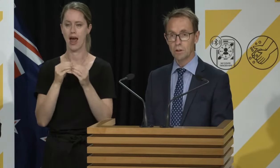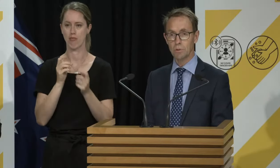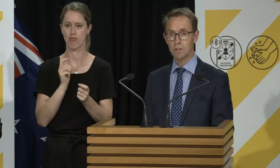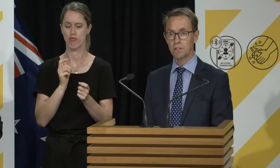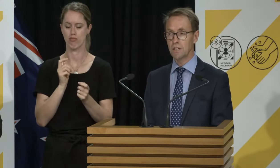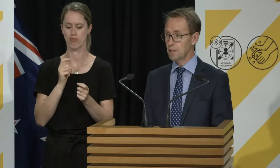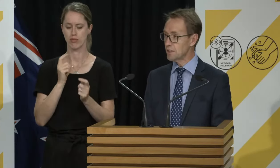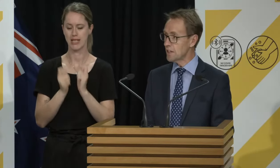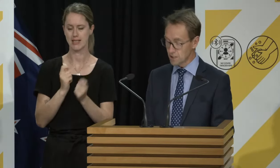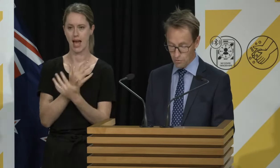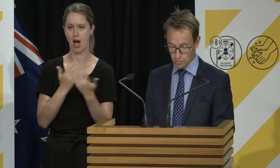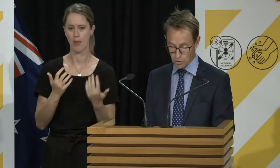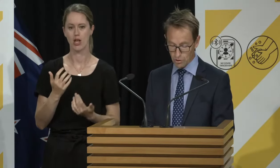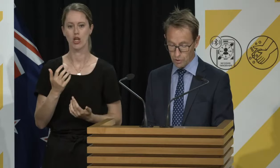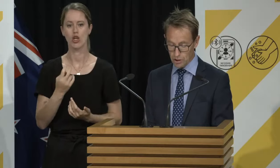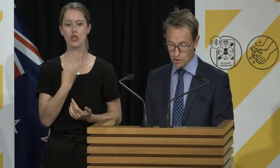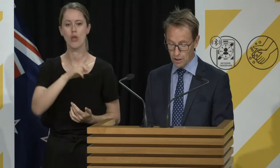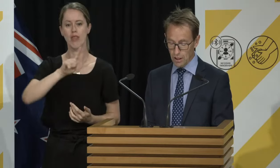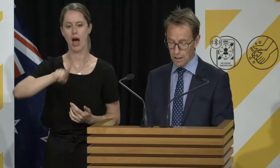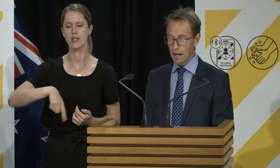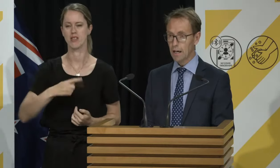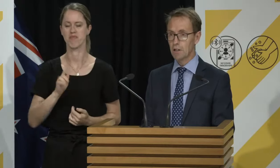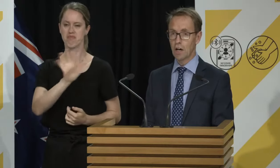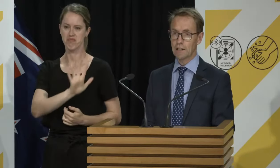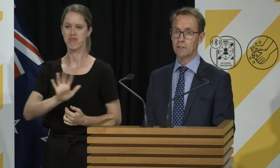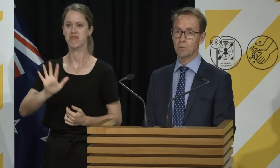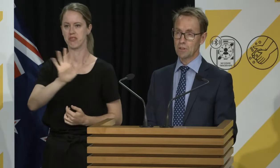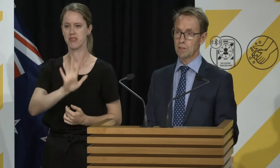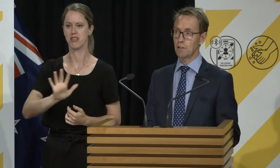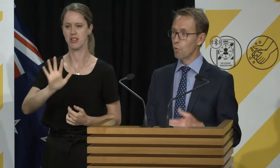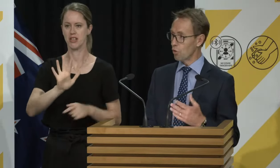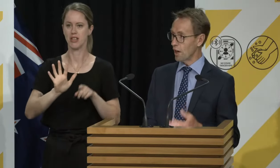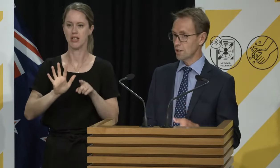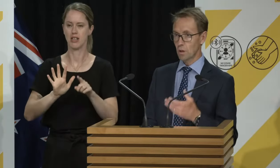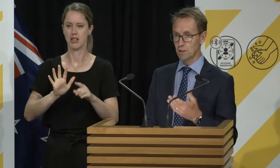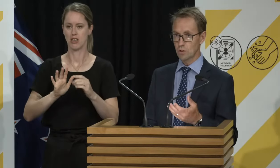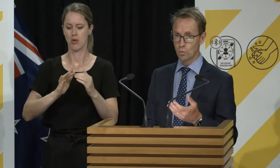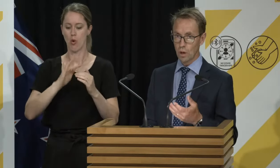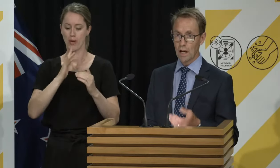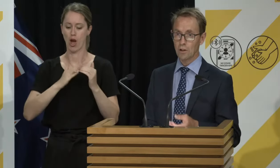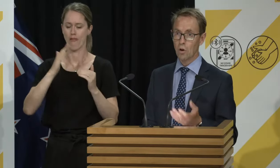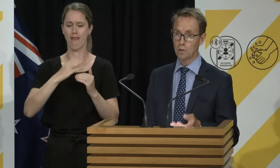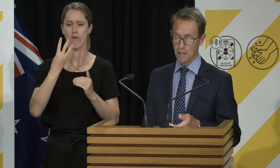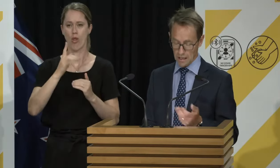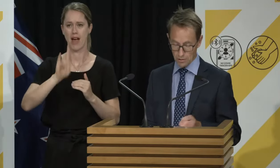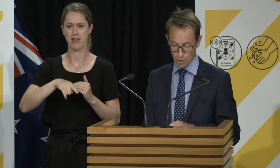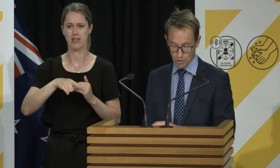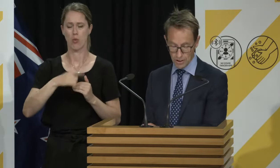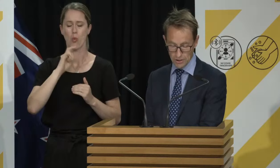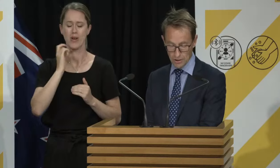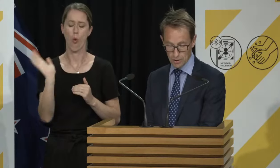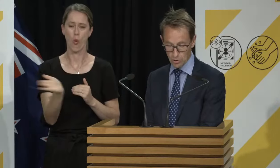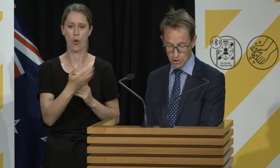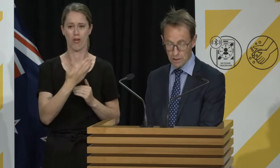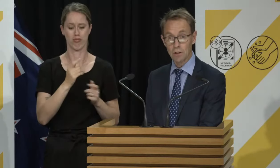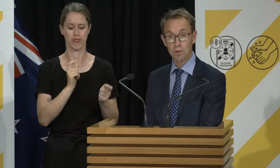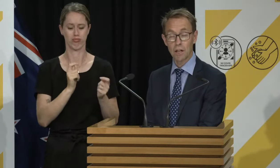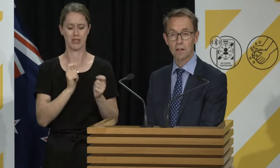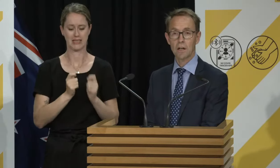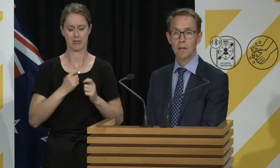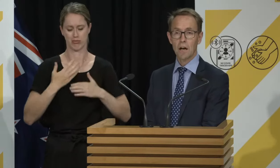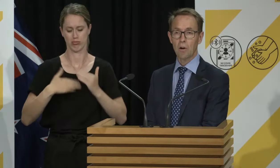2,940 community-based tests from the Auckland region, likely to exceed 4,000 once all are logged and processed. And I want to